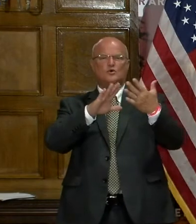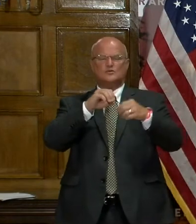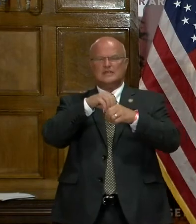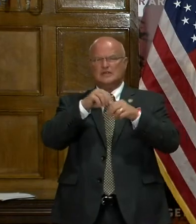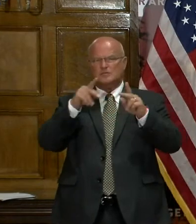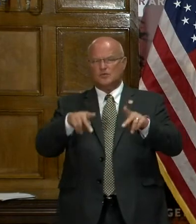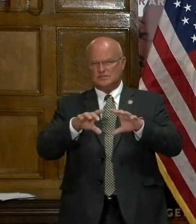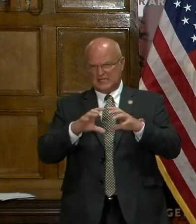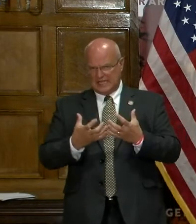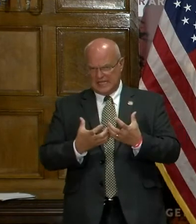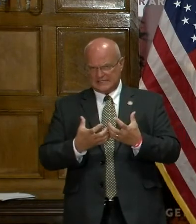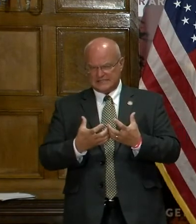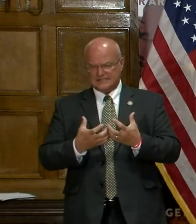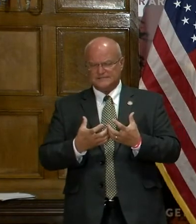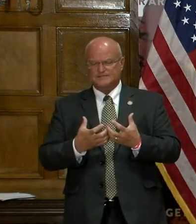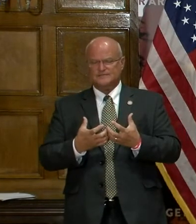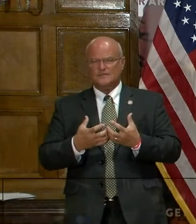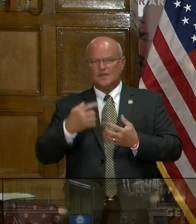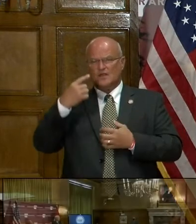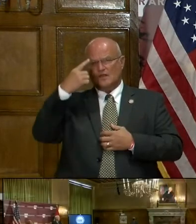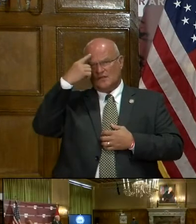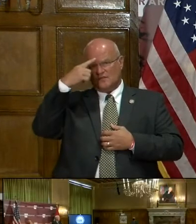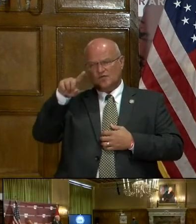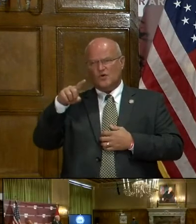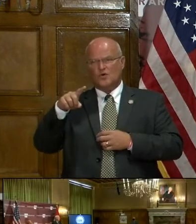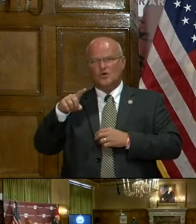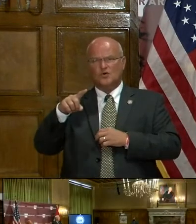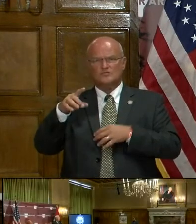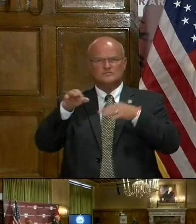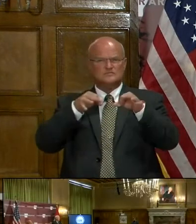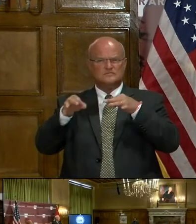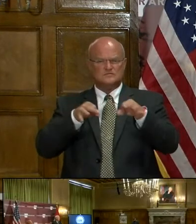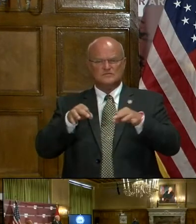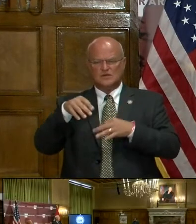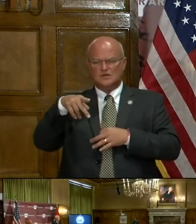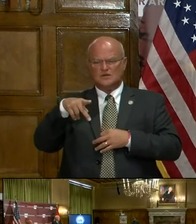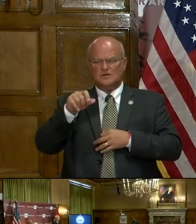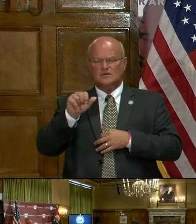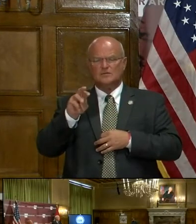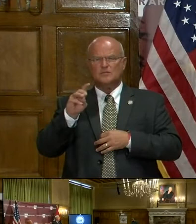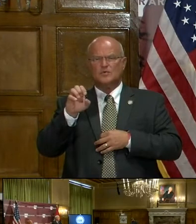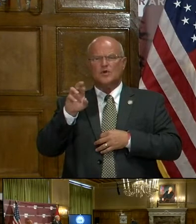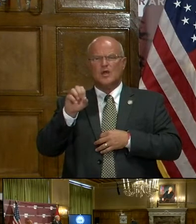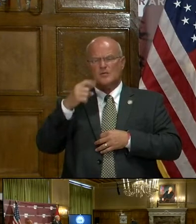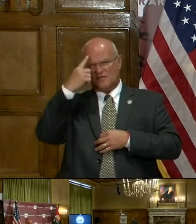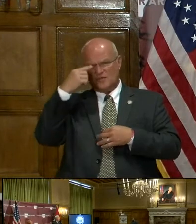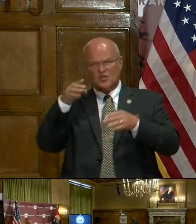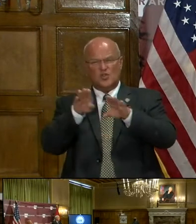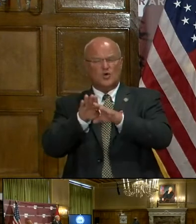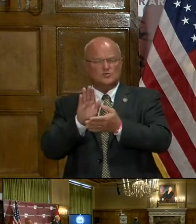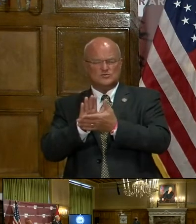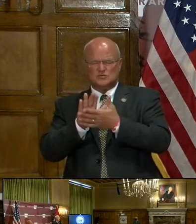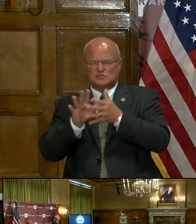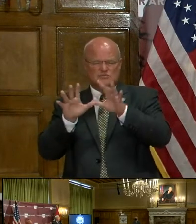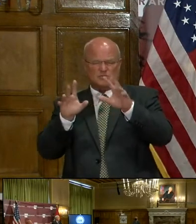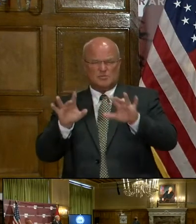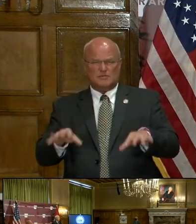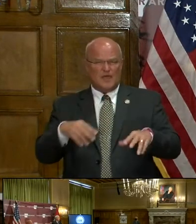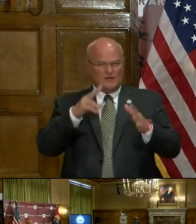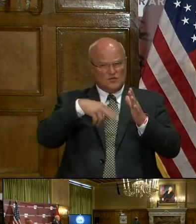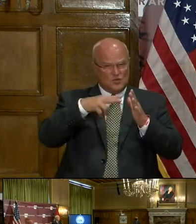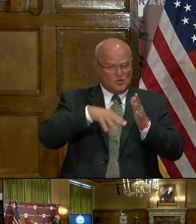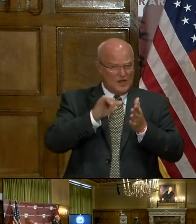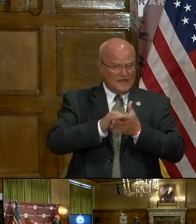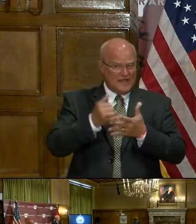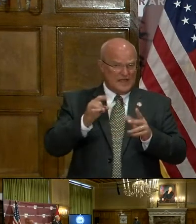in-person classes, more defined parameters for closing schools. Wanted to see if you had a chance to read that and if